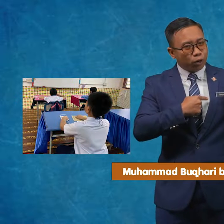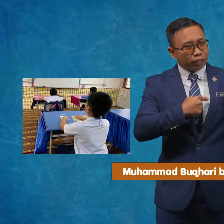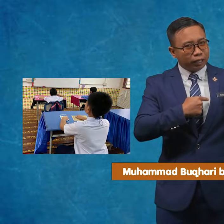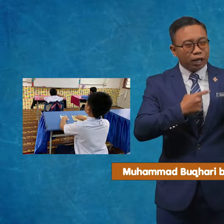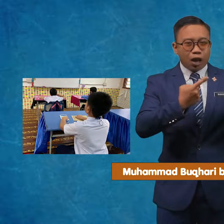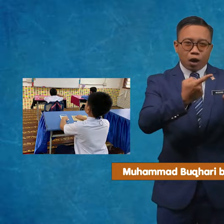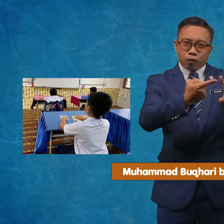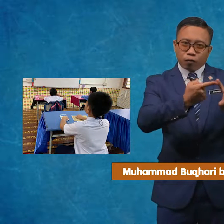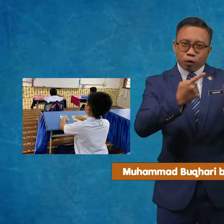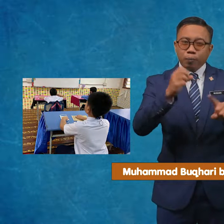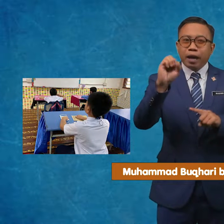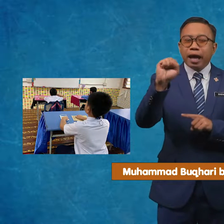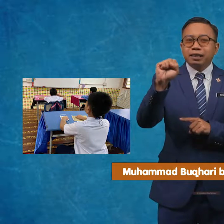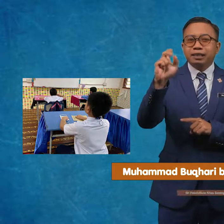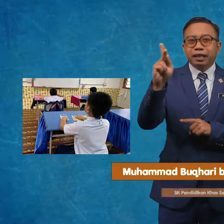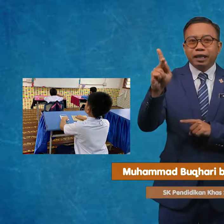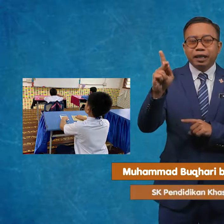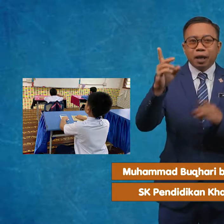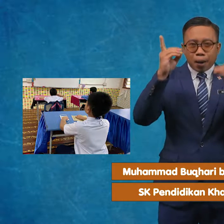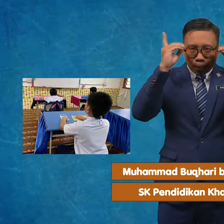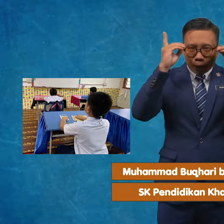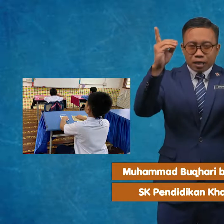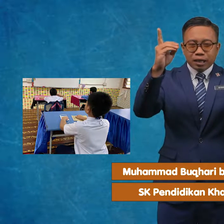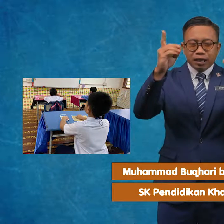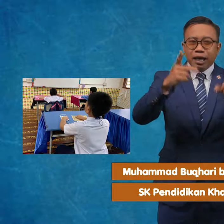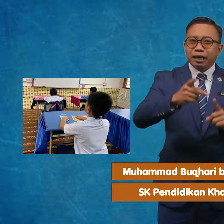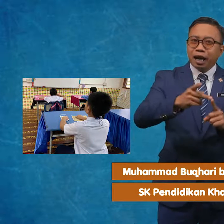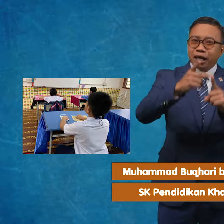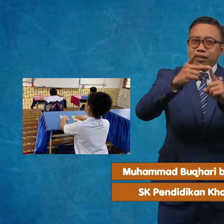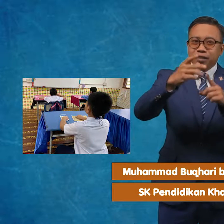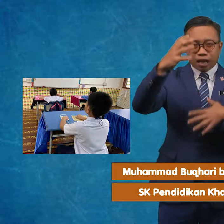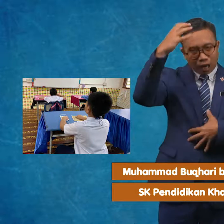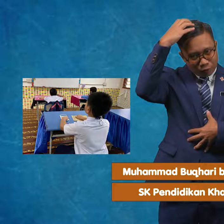Bukhari from SK Pendidikan Khas Selangor.